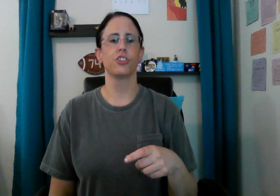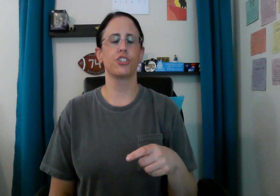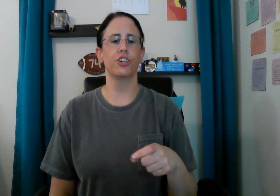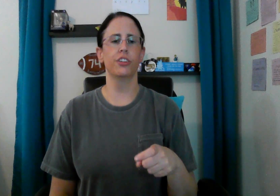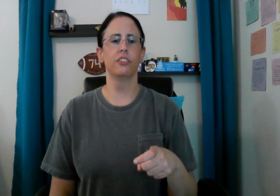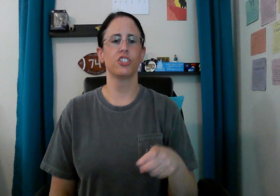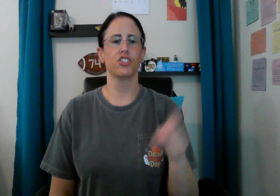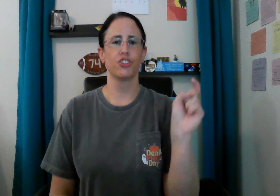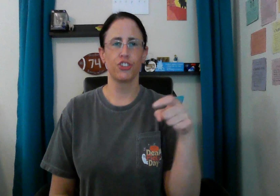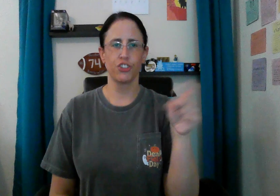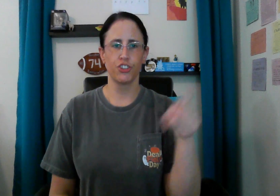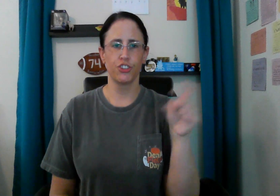should,